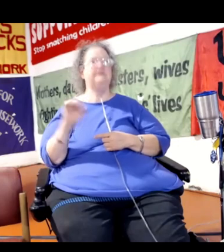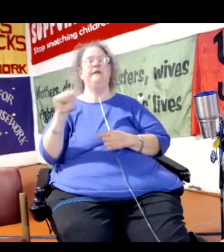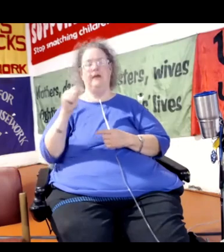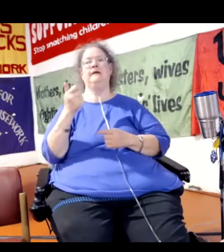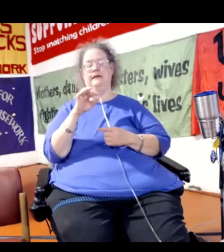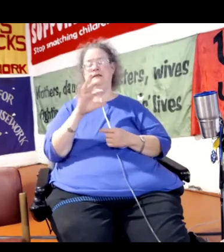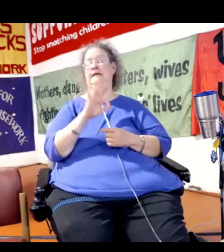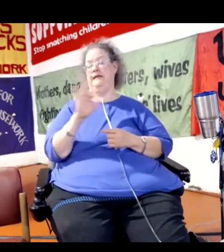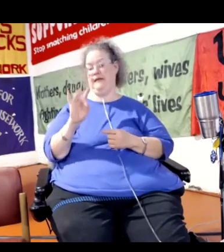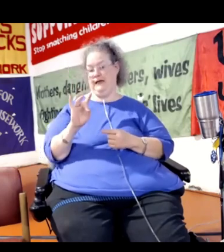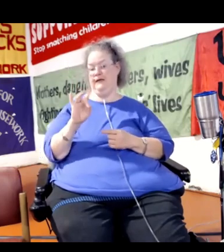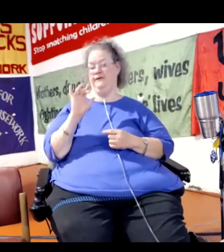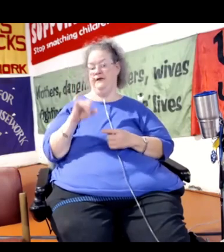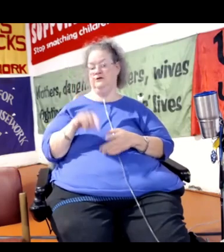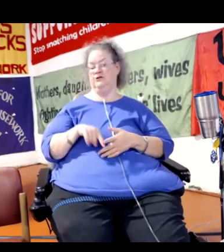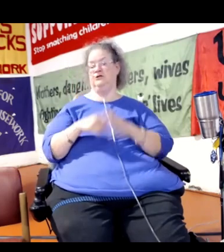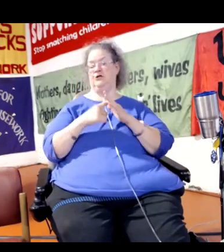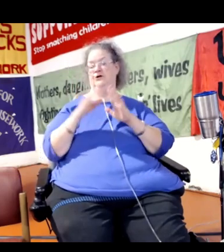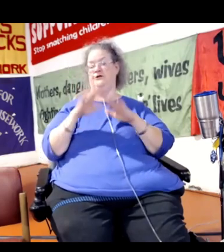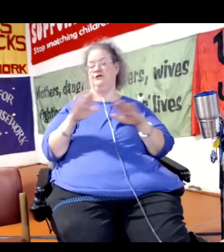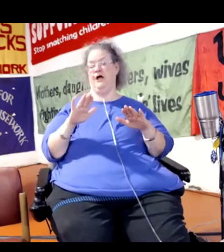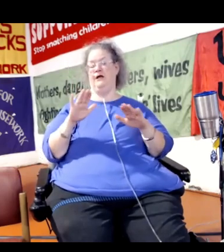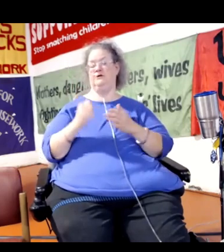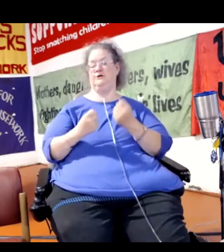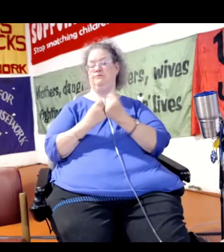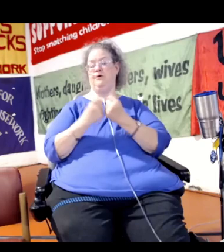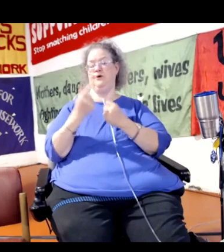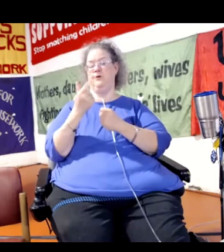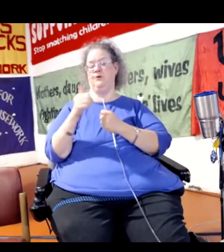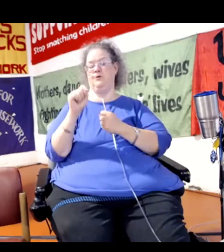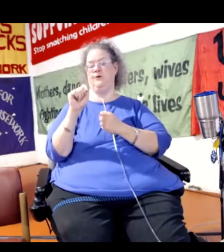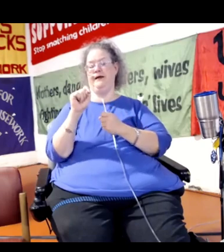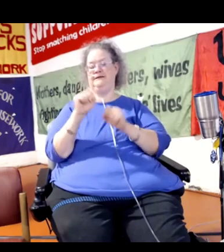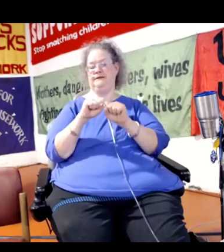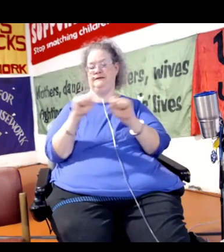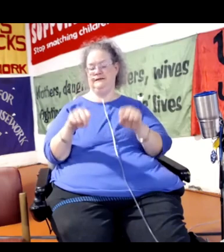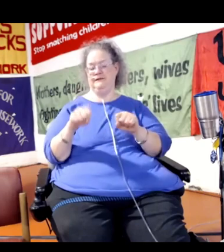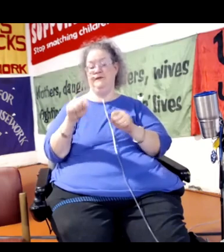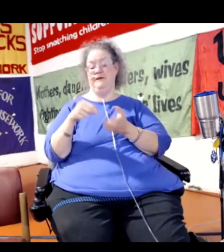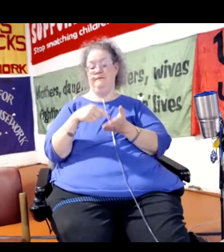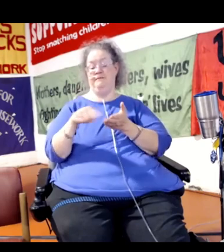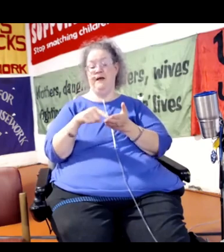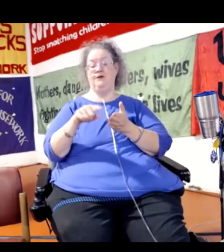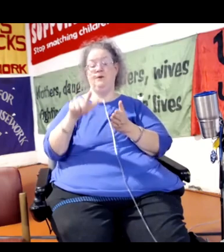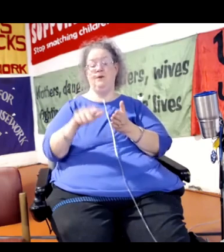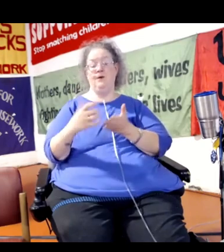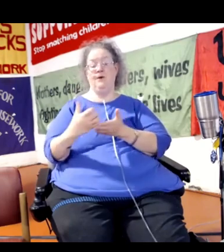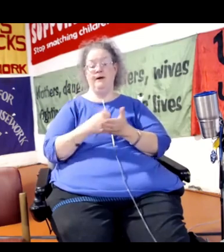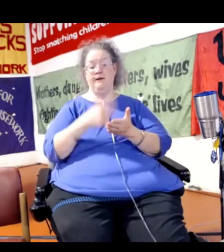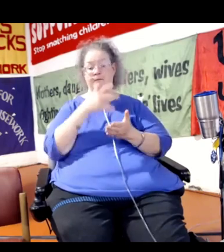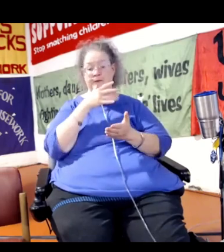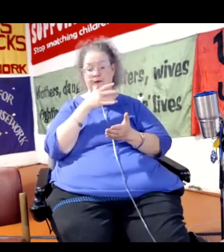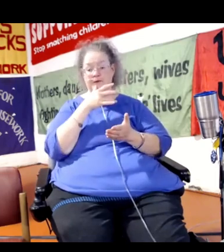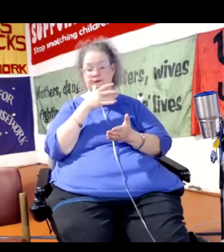1998, started a child support grant system, a monthly payment paid to low-income mothers as the